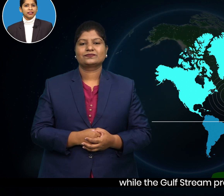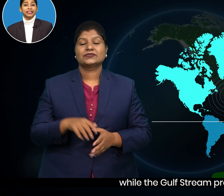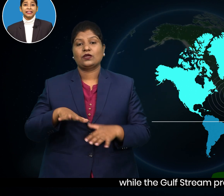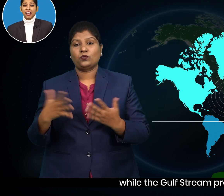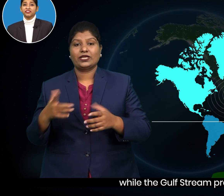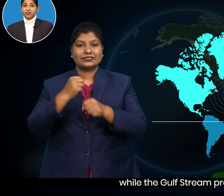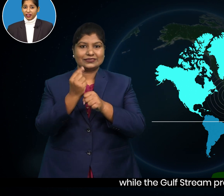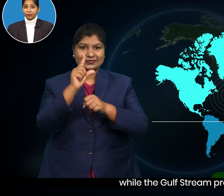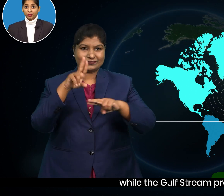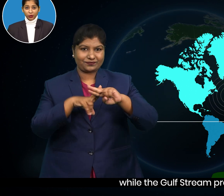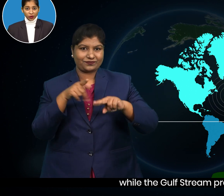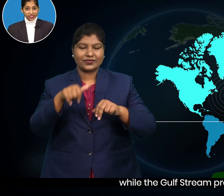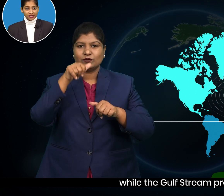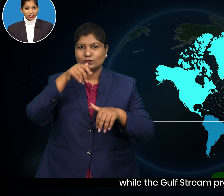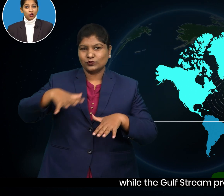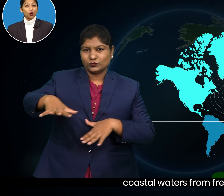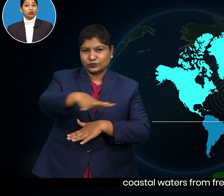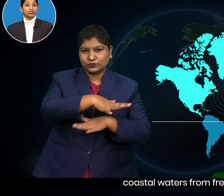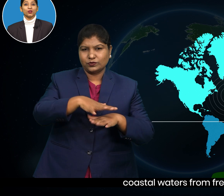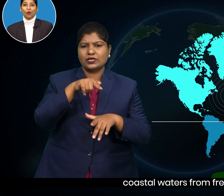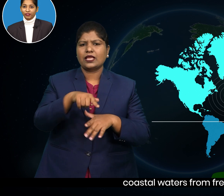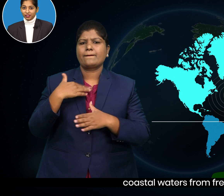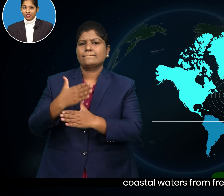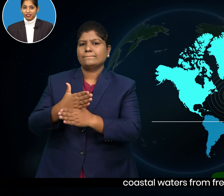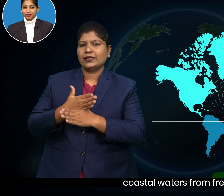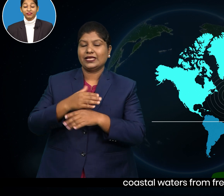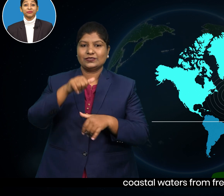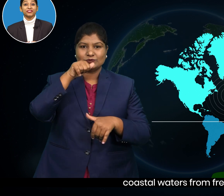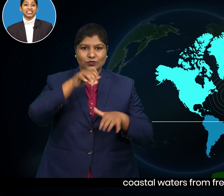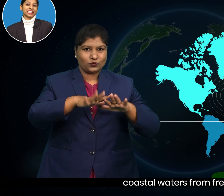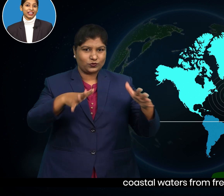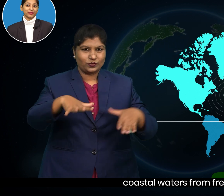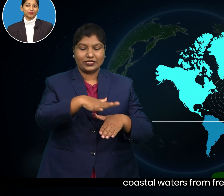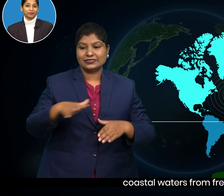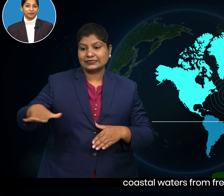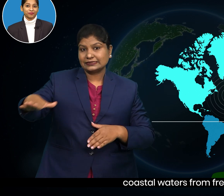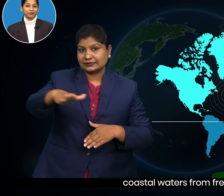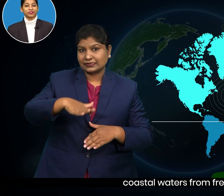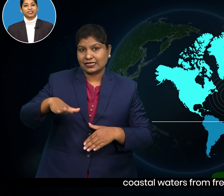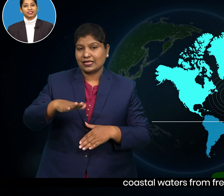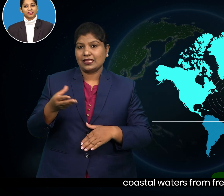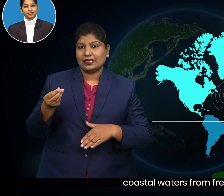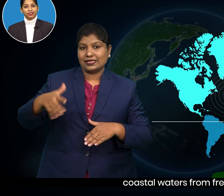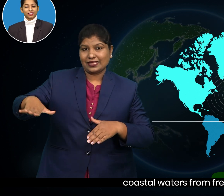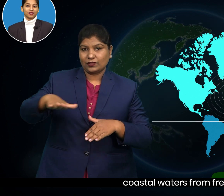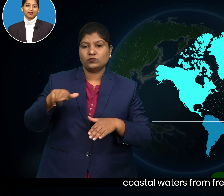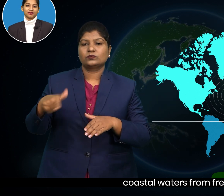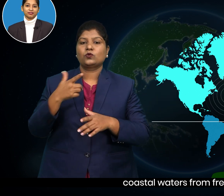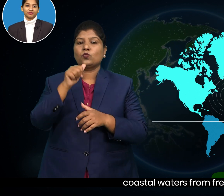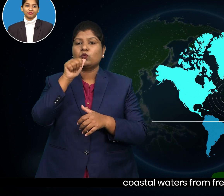while the Gulf Stream prevents coastal waters from freezing.